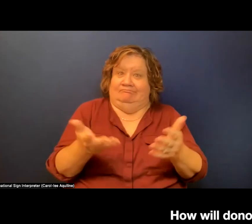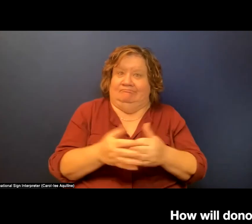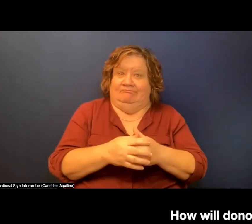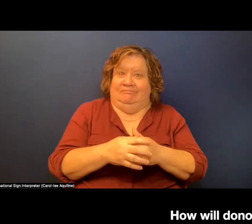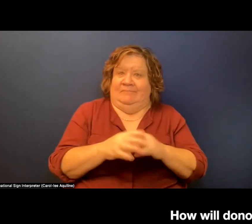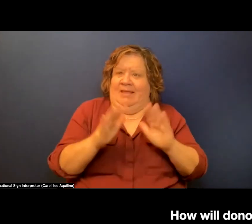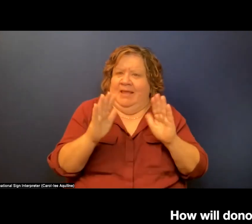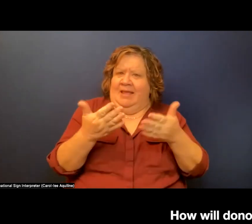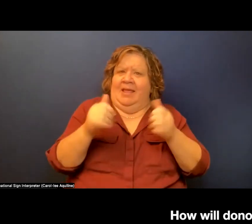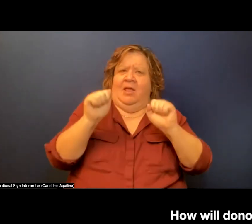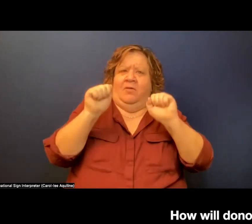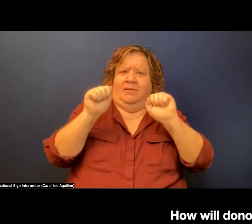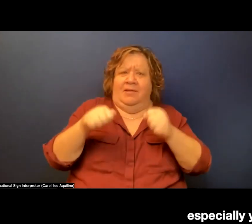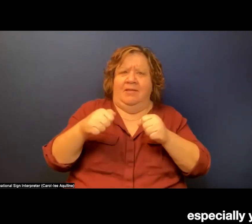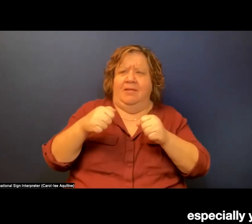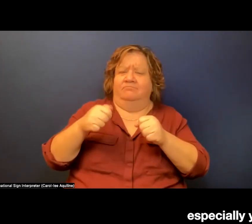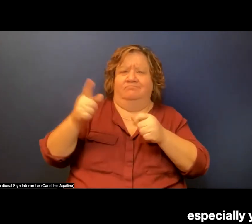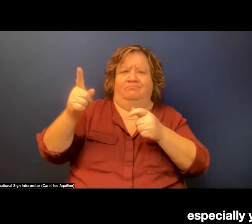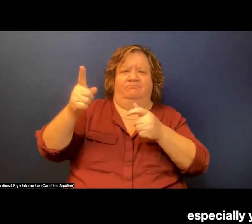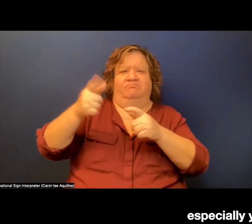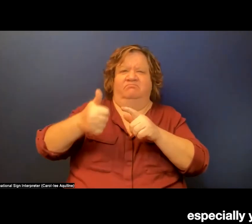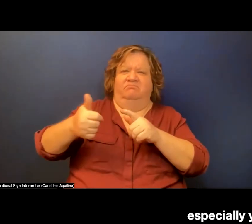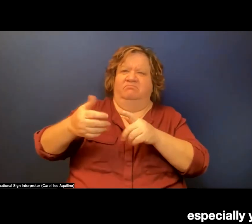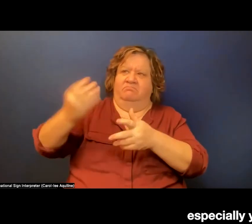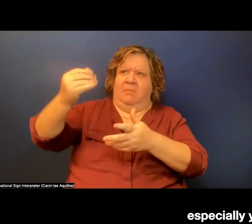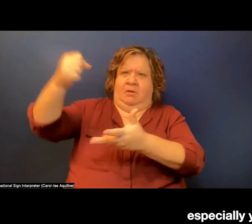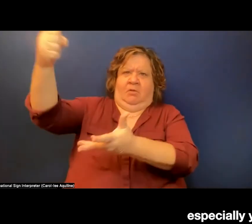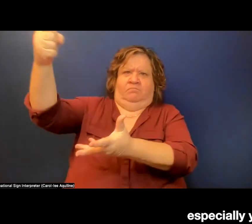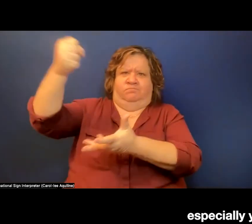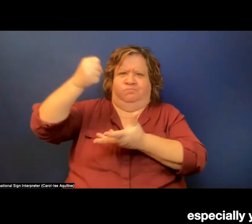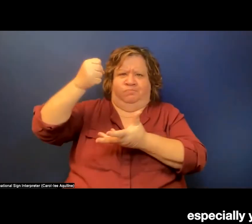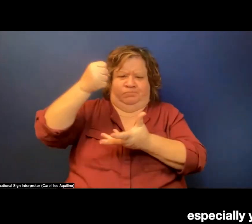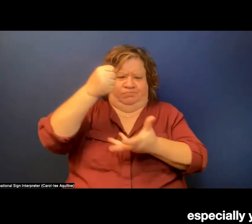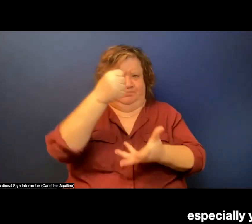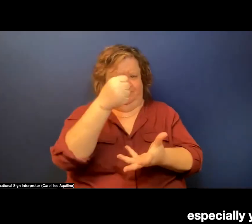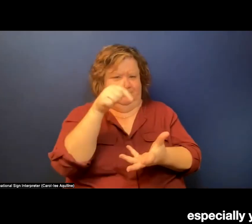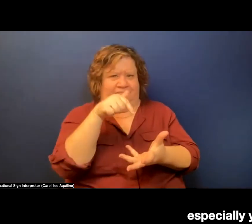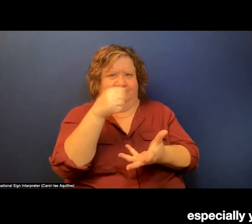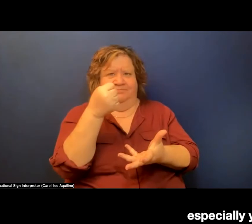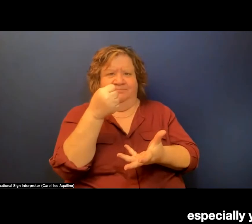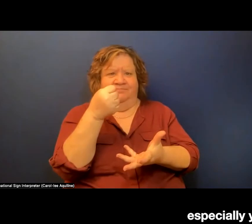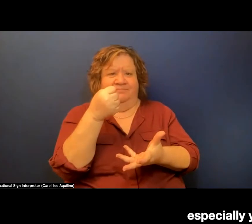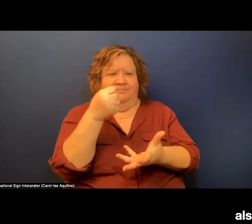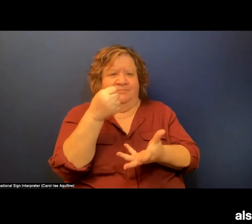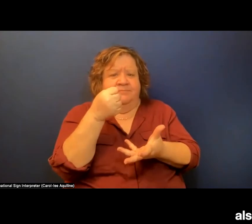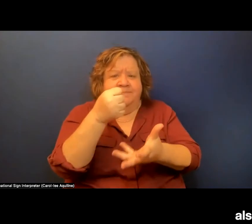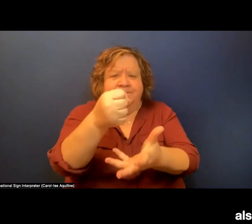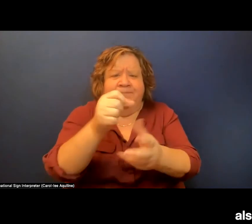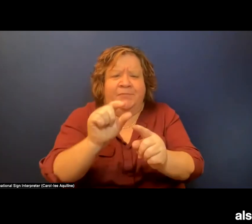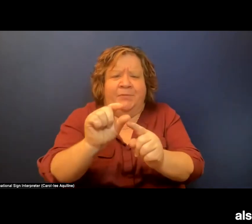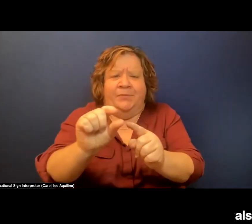ensure OPDs at grassroots level, especially young OPDs that represent most marginalised